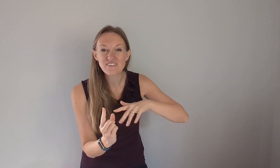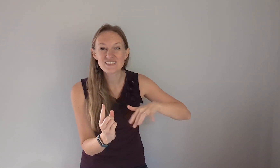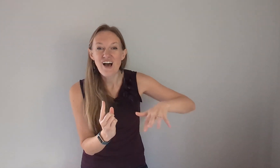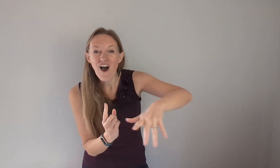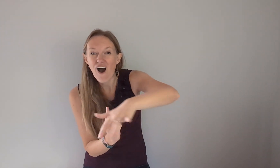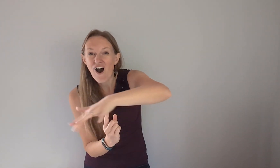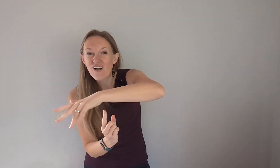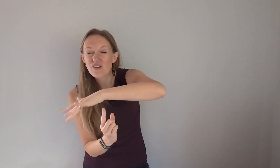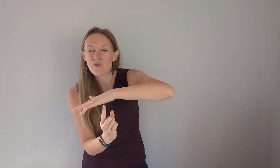around,